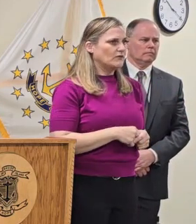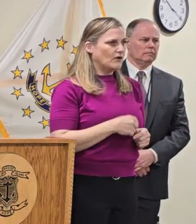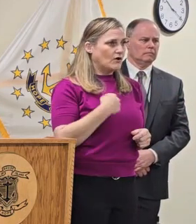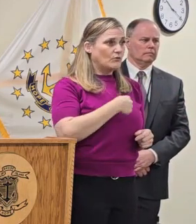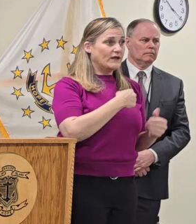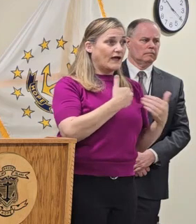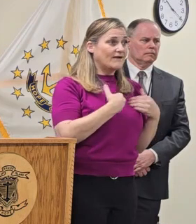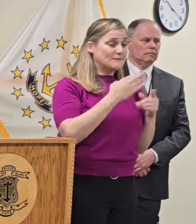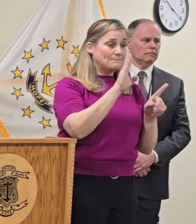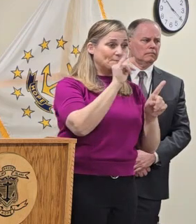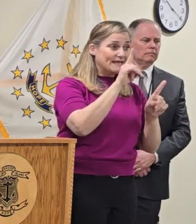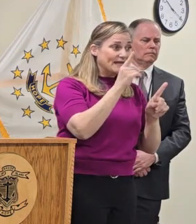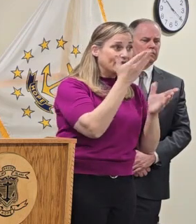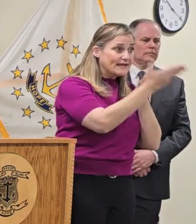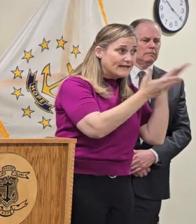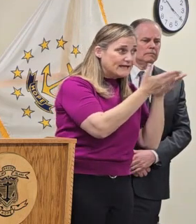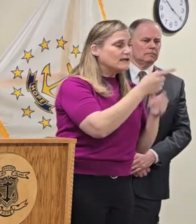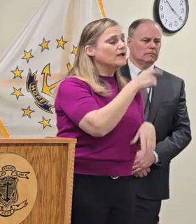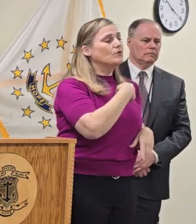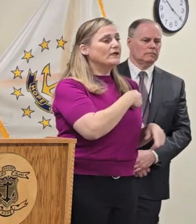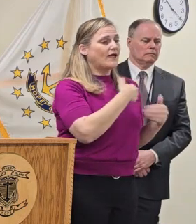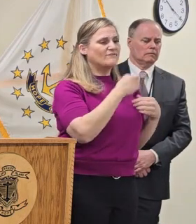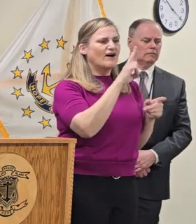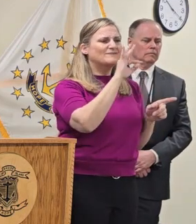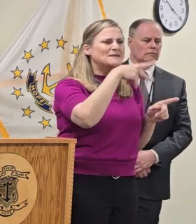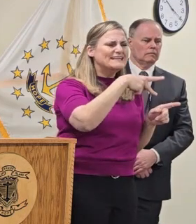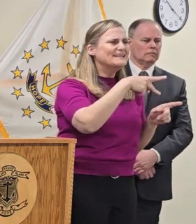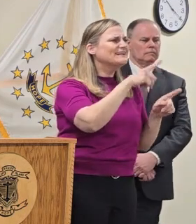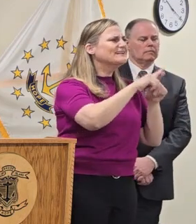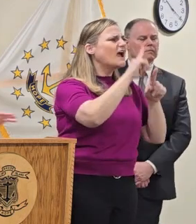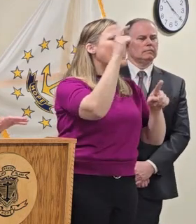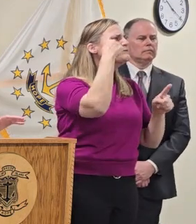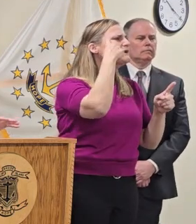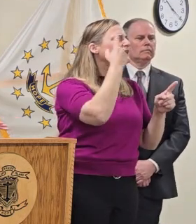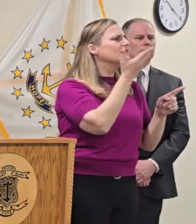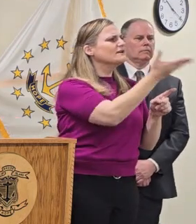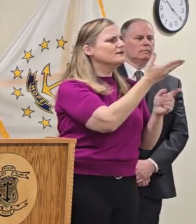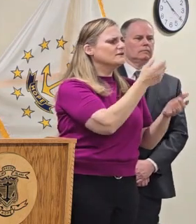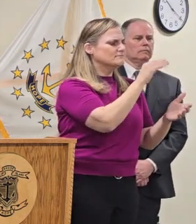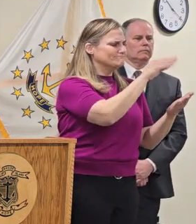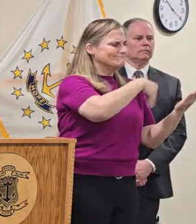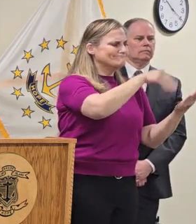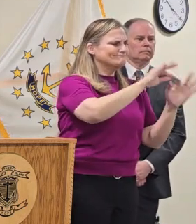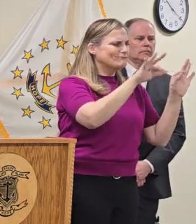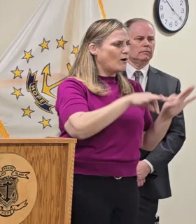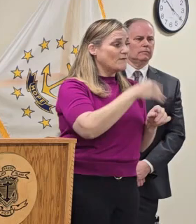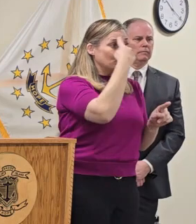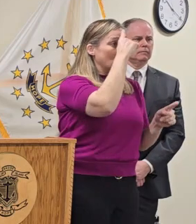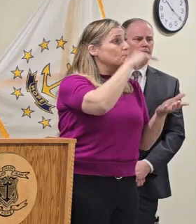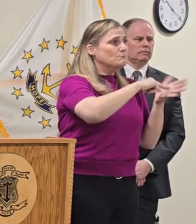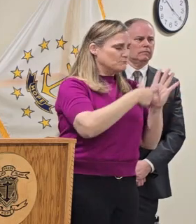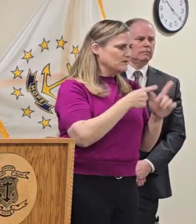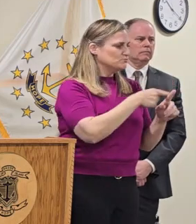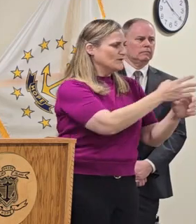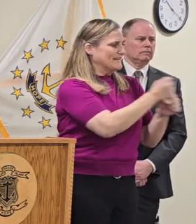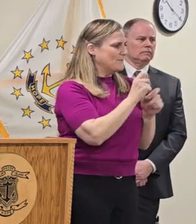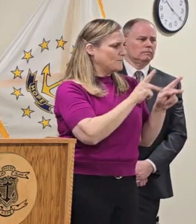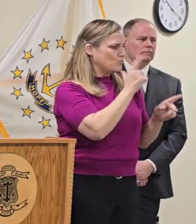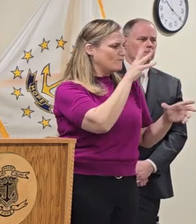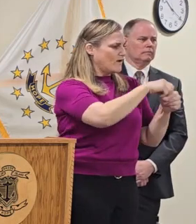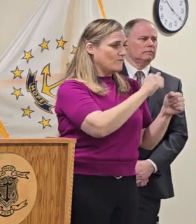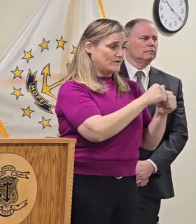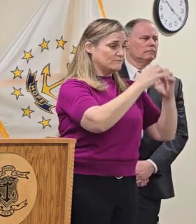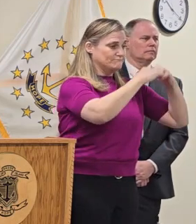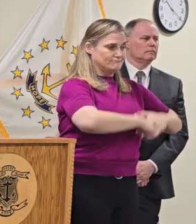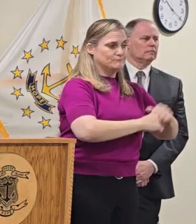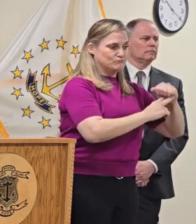out for the construction of a new bridge. We're not going to let the legal process interfere with the process of actually getting